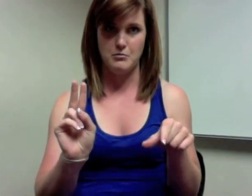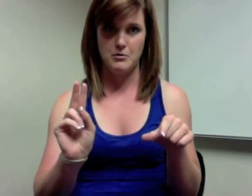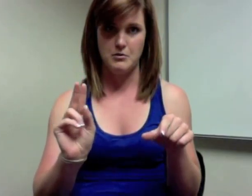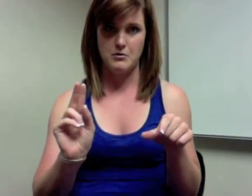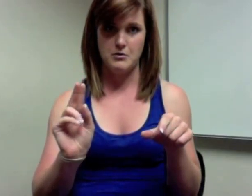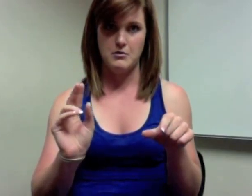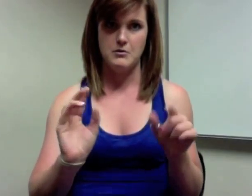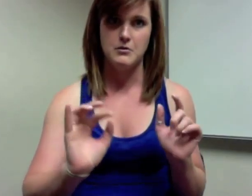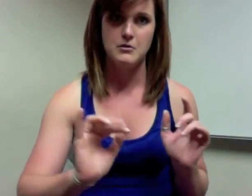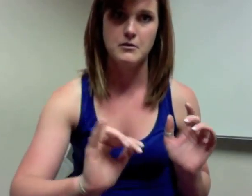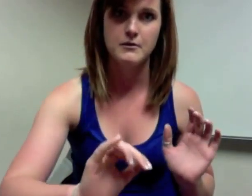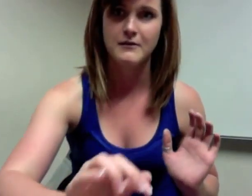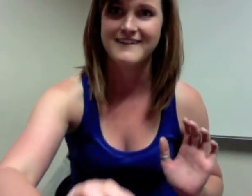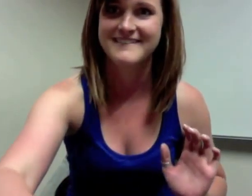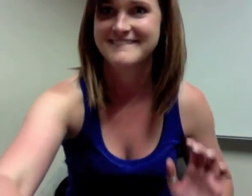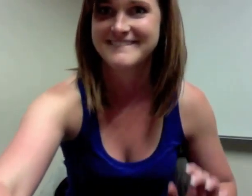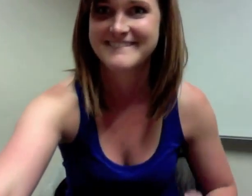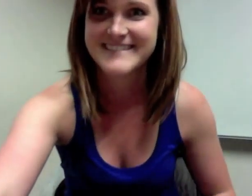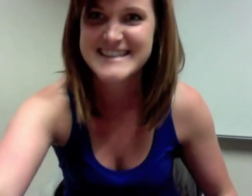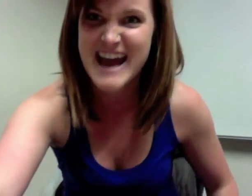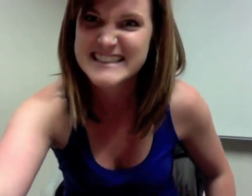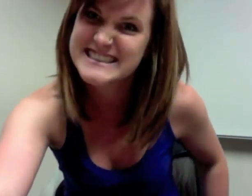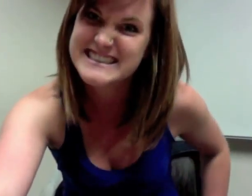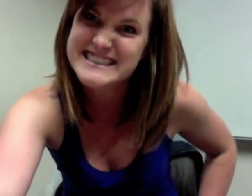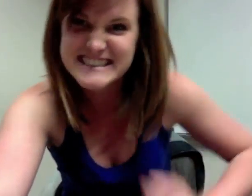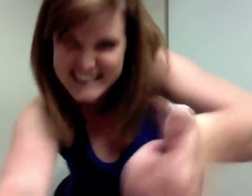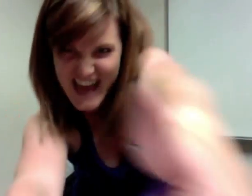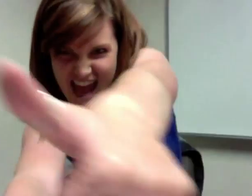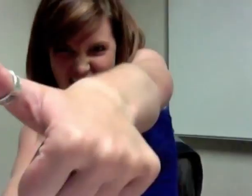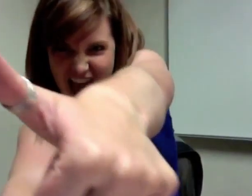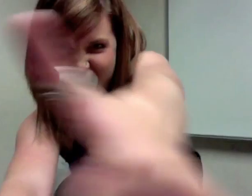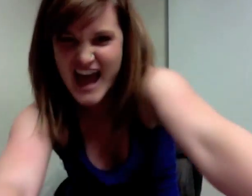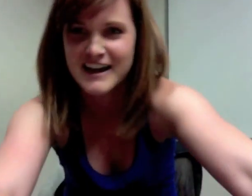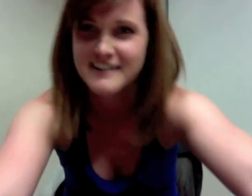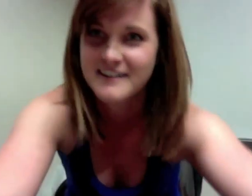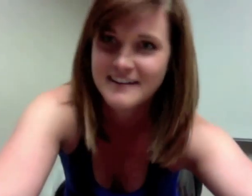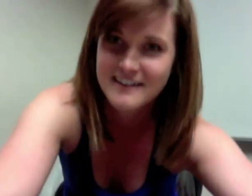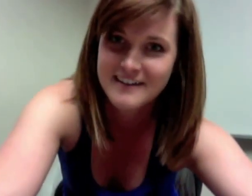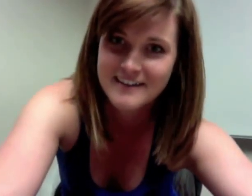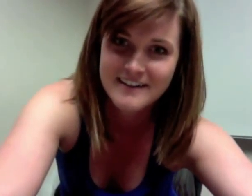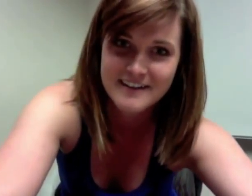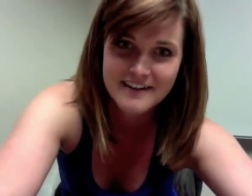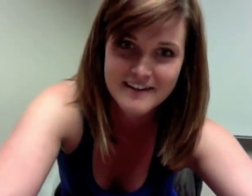Now, let's go back. I mentioned that we have a formula for doing these things. Let's go back and see what that